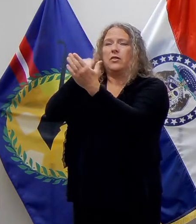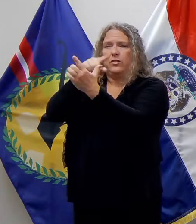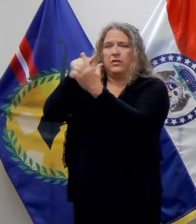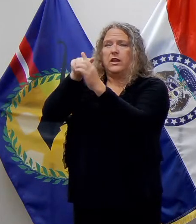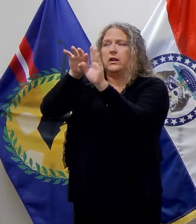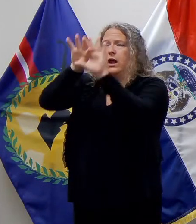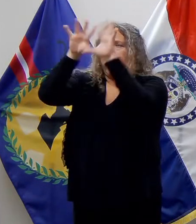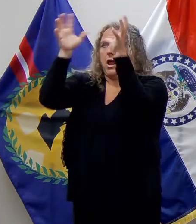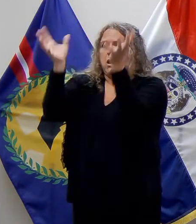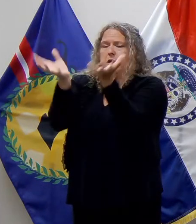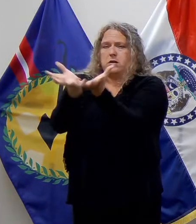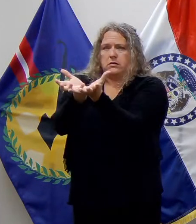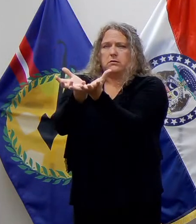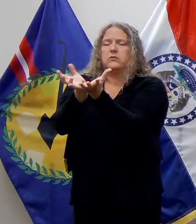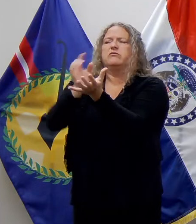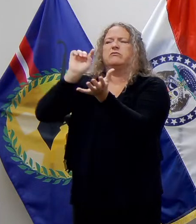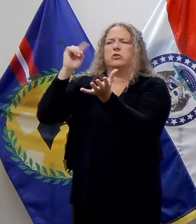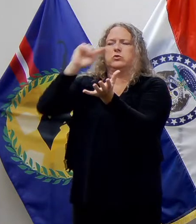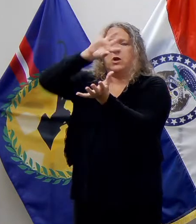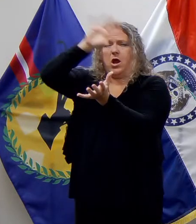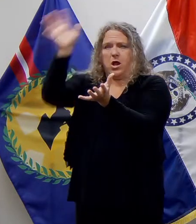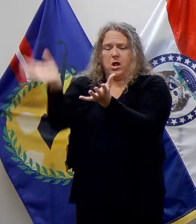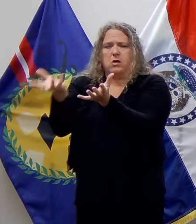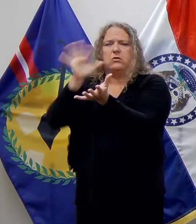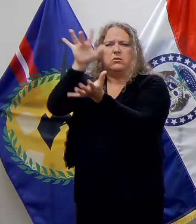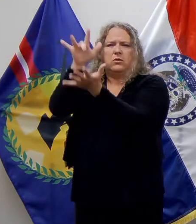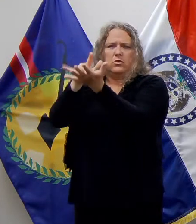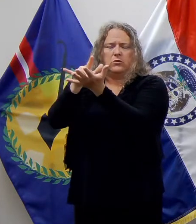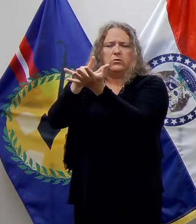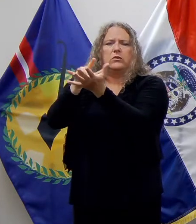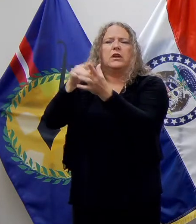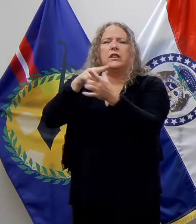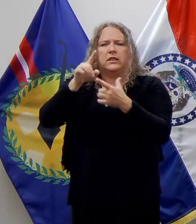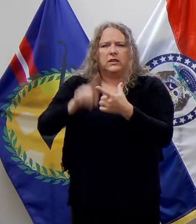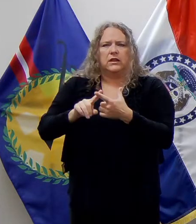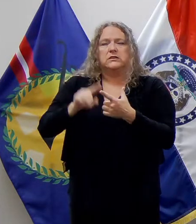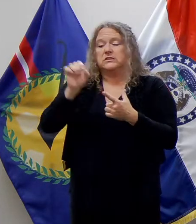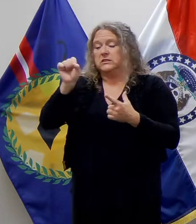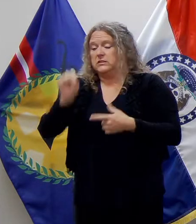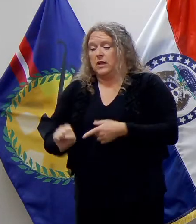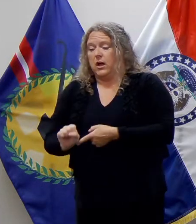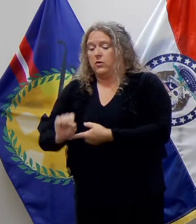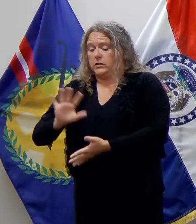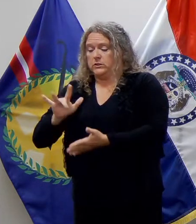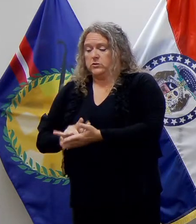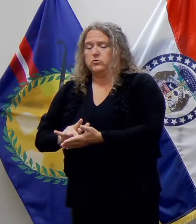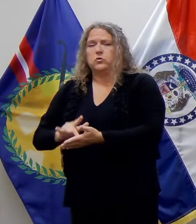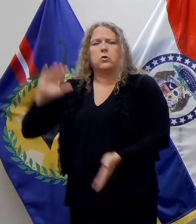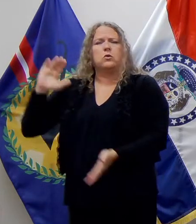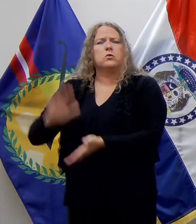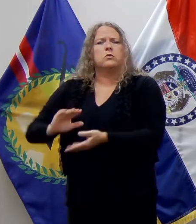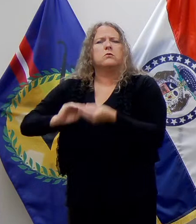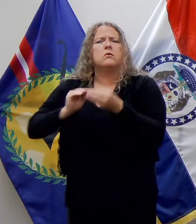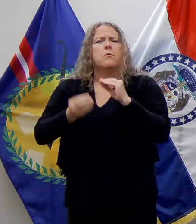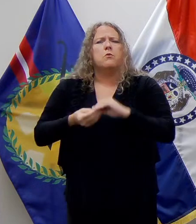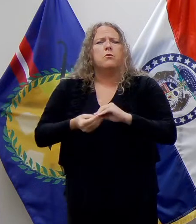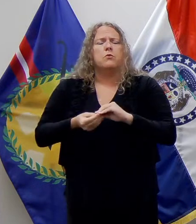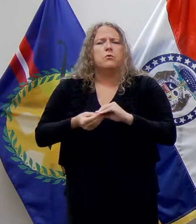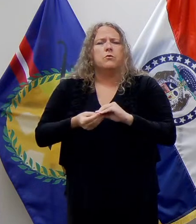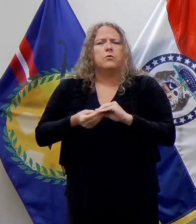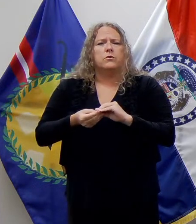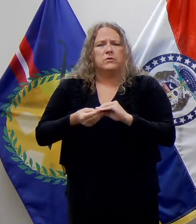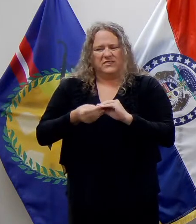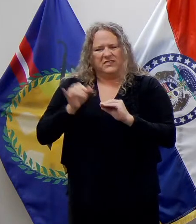And the lowest mortality rates were in the central and south portions of St. Louis County. Today's report shows how historic health